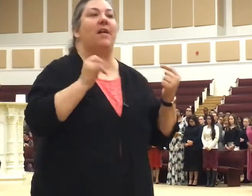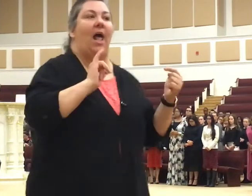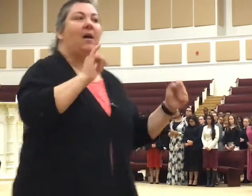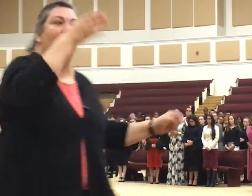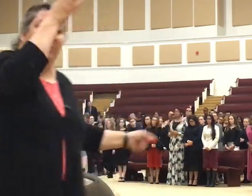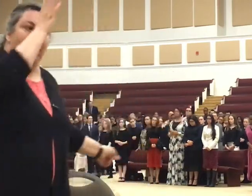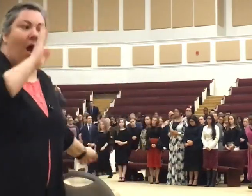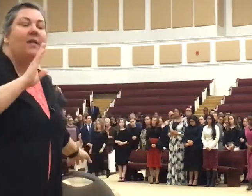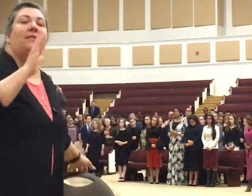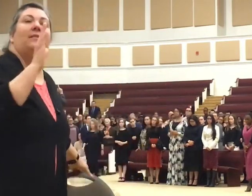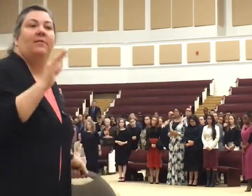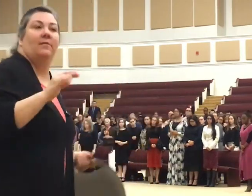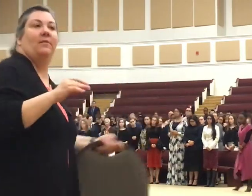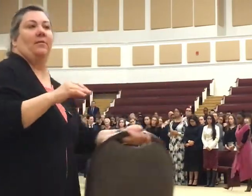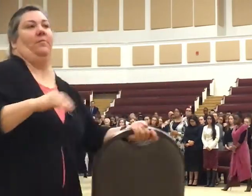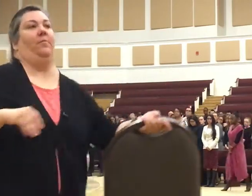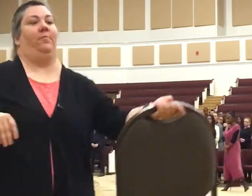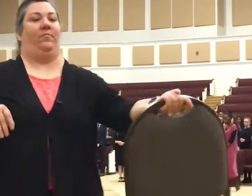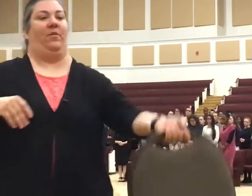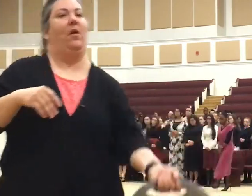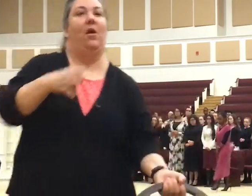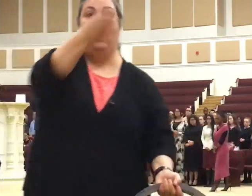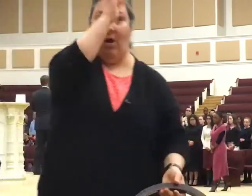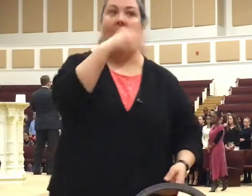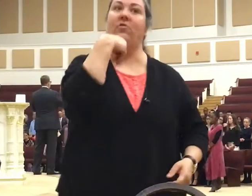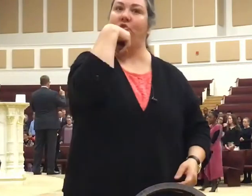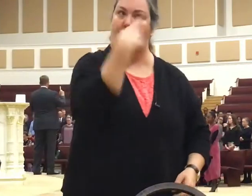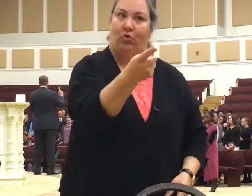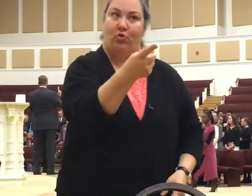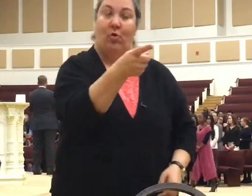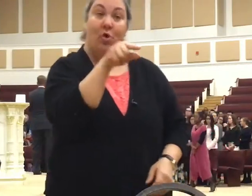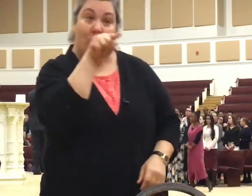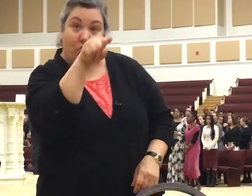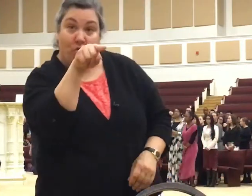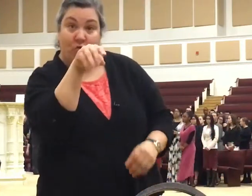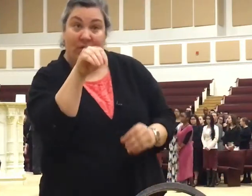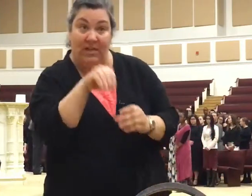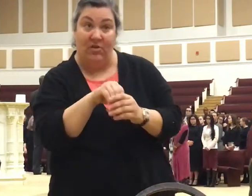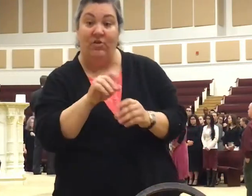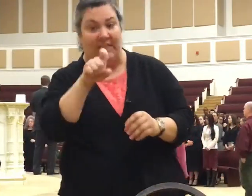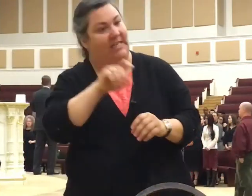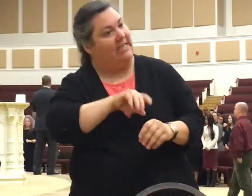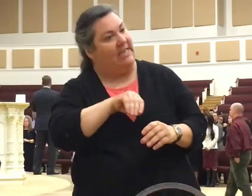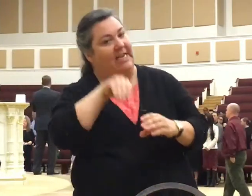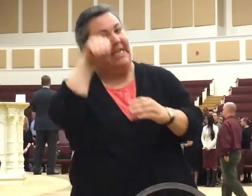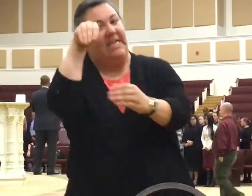hand is on your life tonight, telling you, all right, you got to get in that river and help somebody else across. Come on.